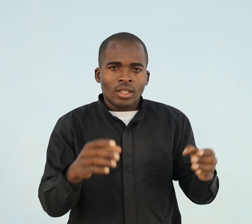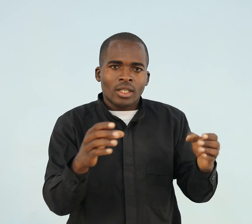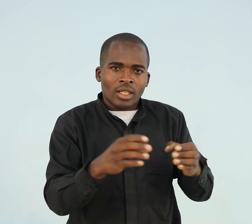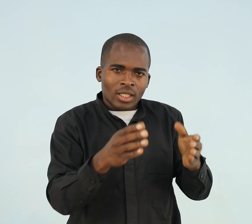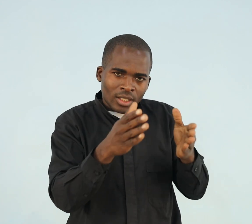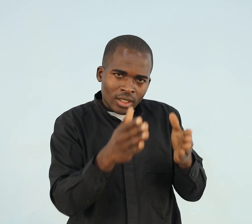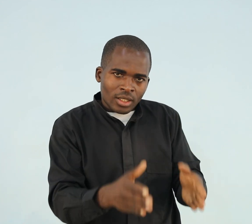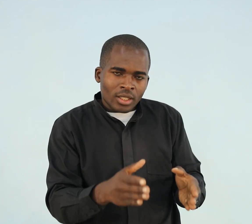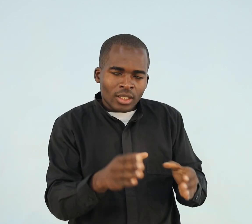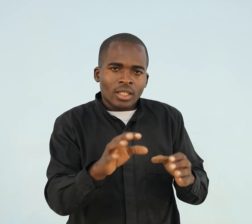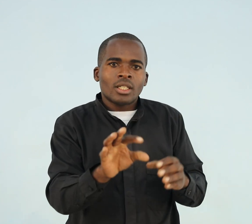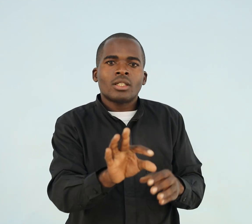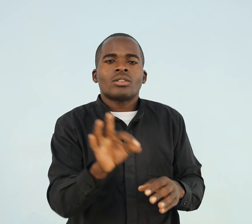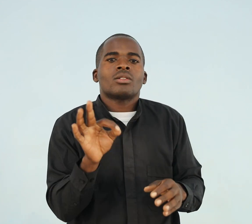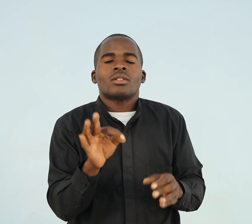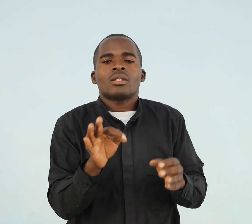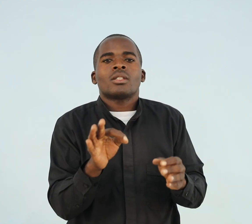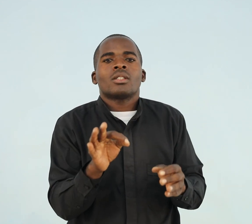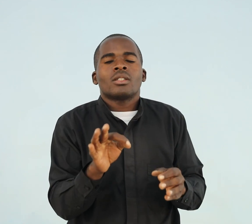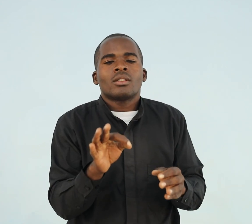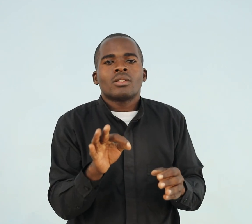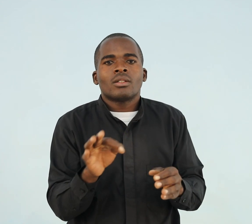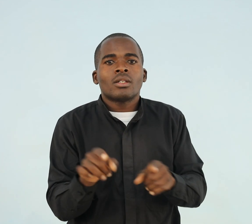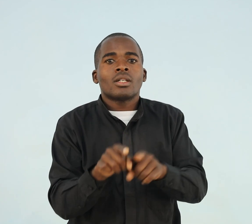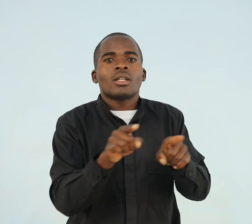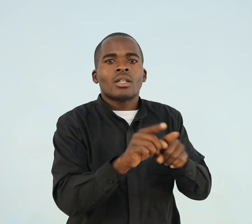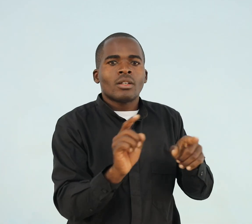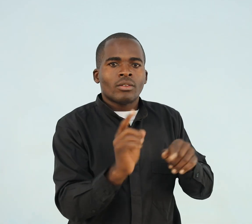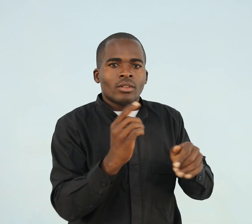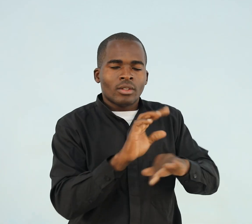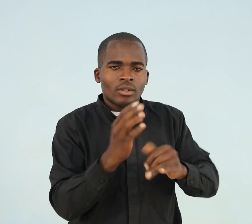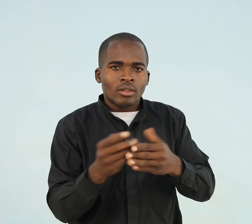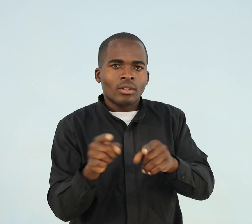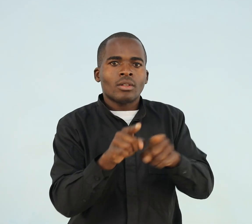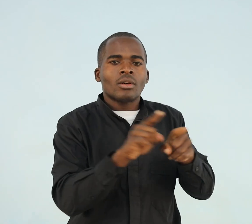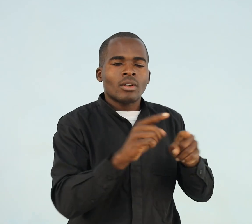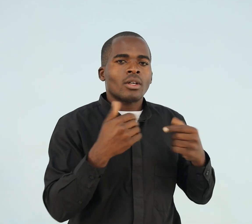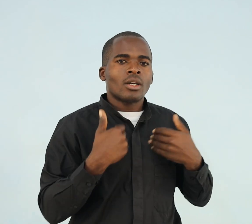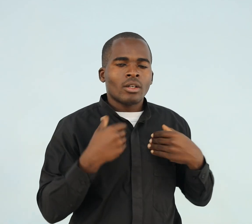elected under the first-past-the-post electoral system.